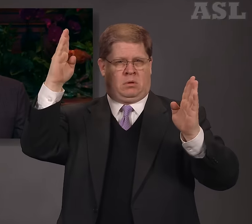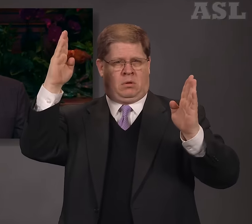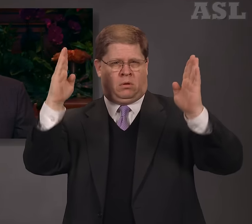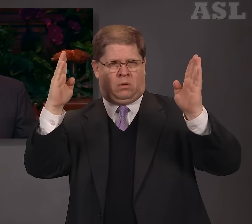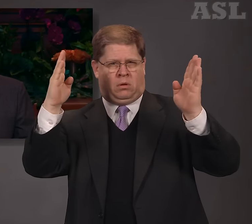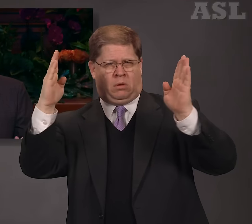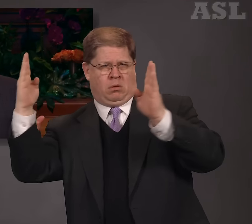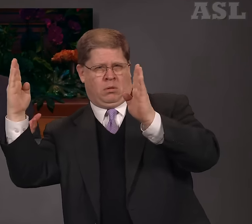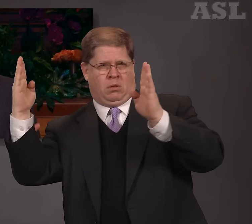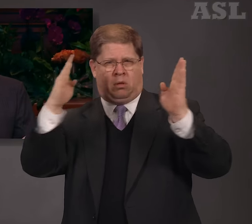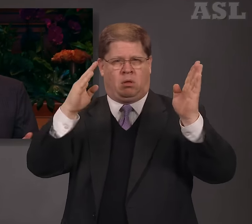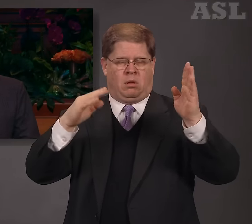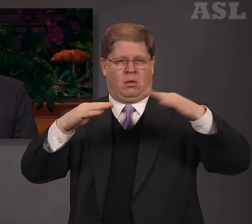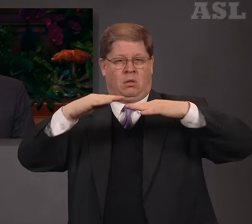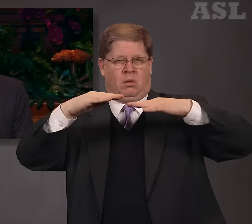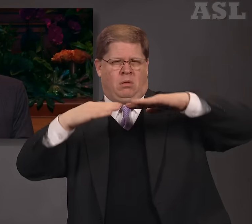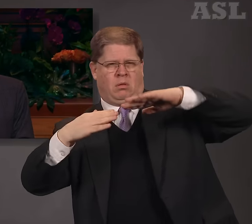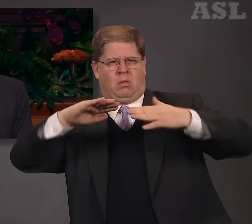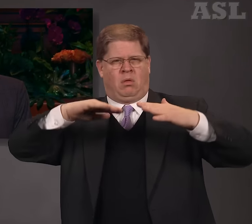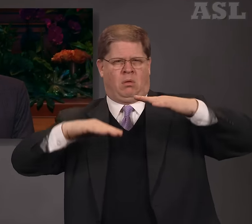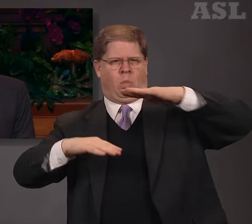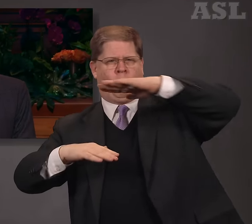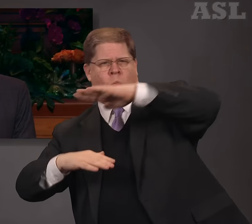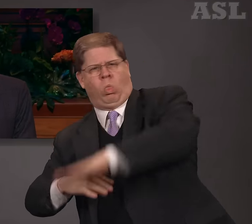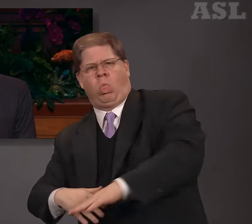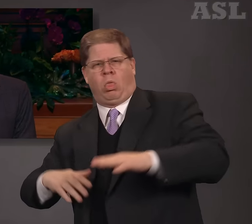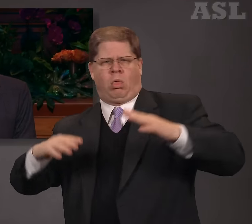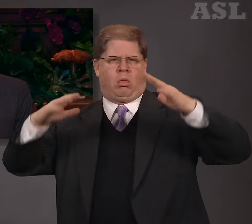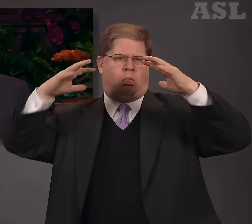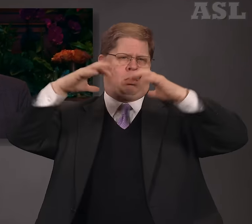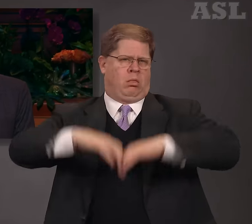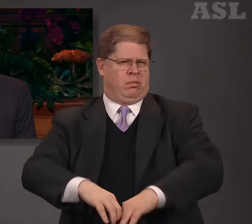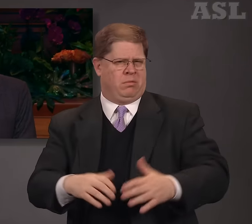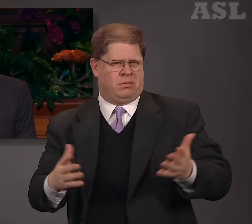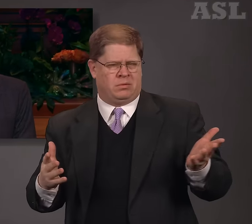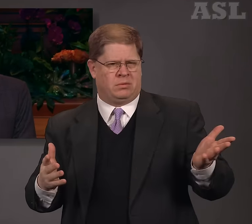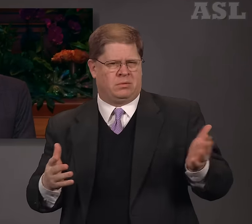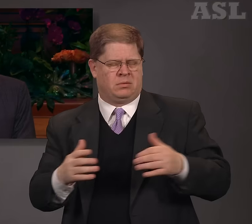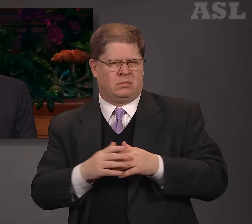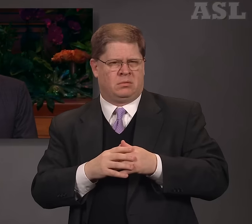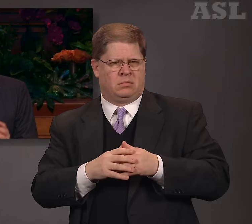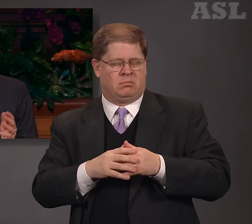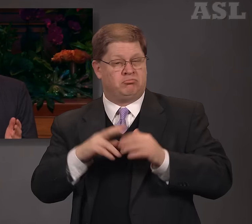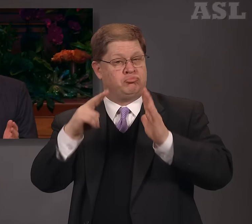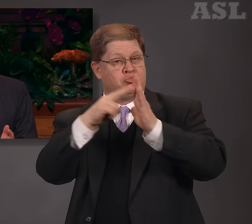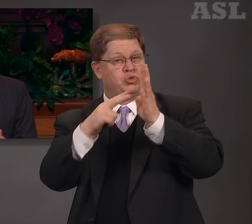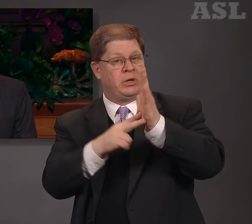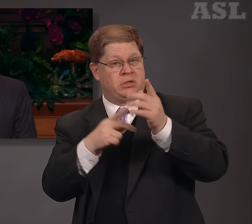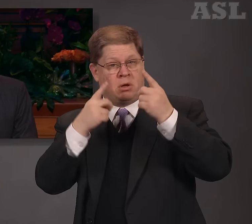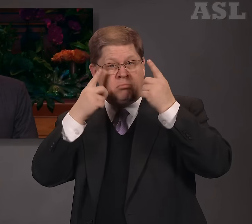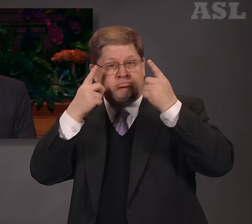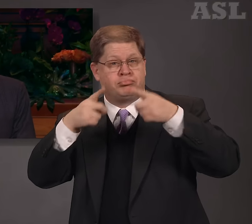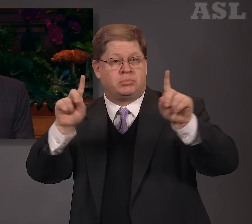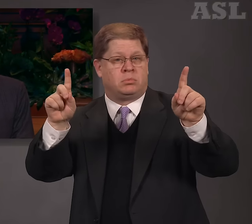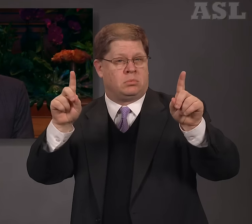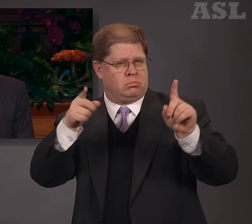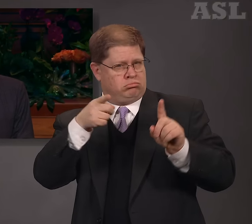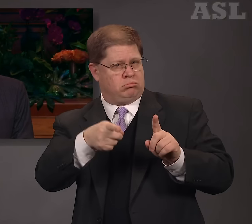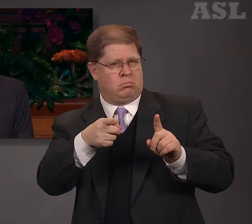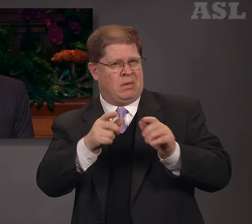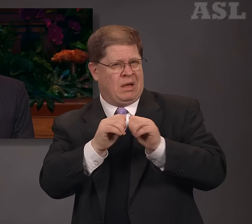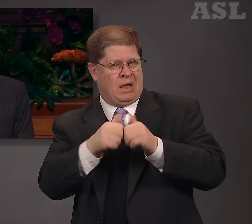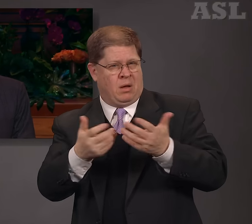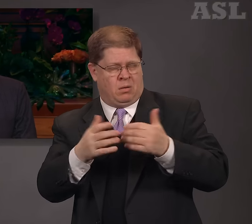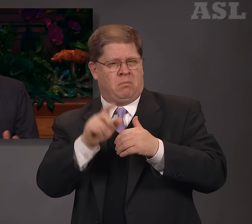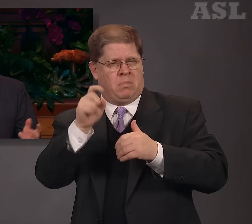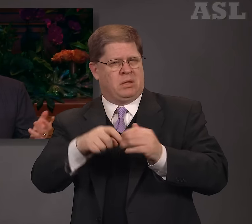symmetry, the bridge could be compromised, even leading to collapse. For any suspension bridge to do what it was built to